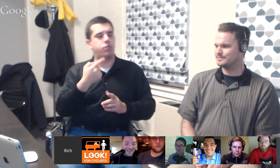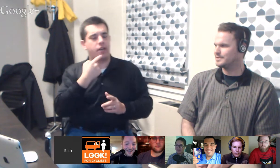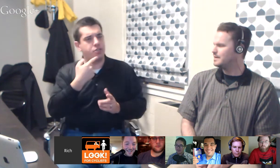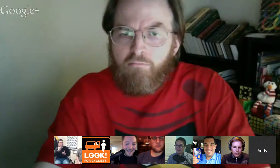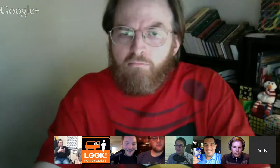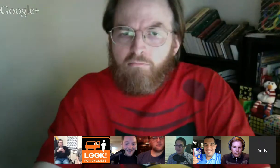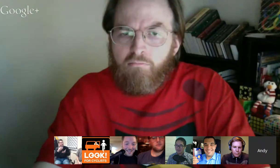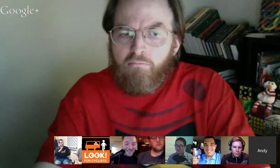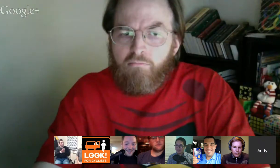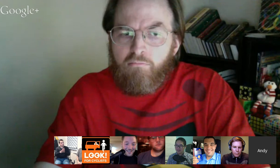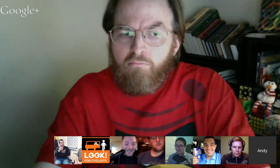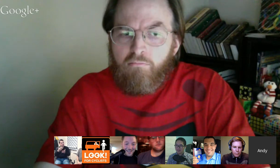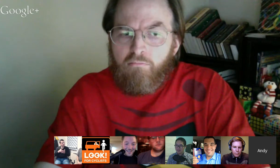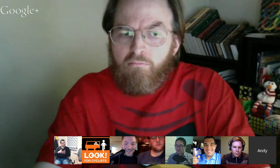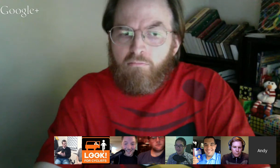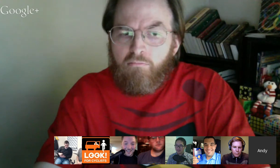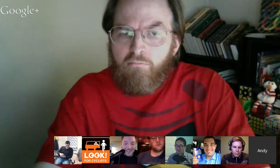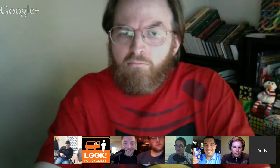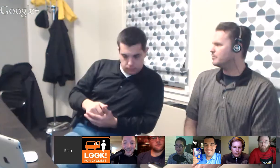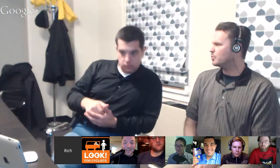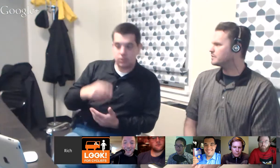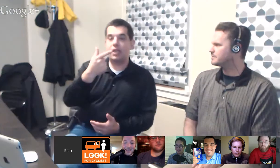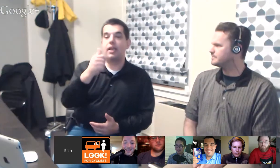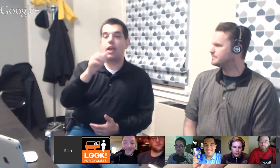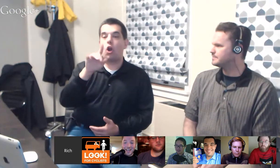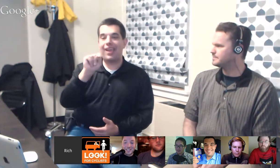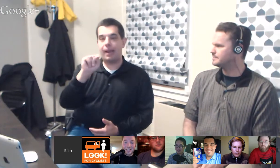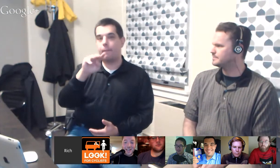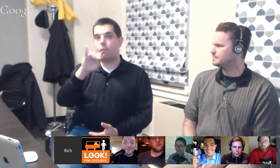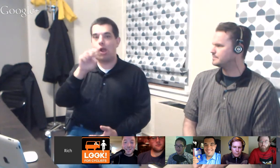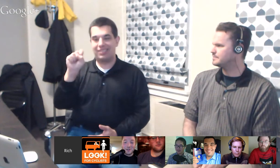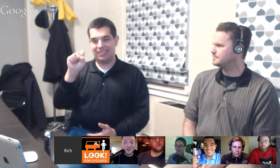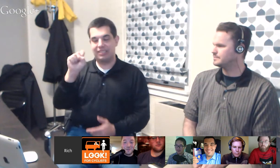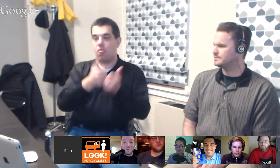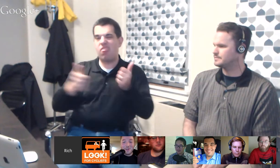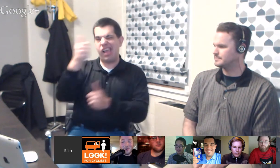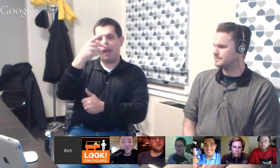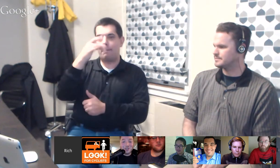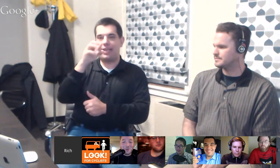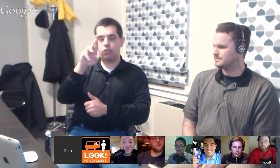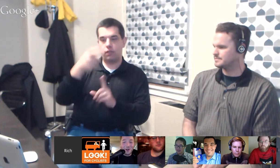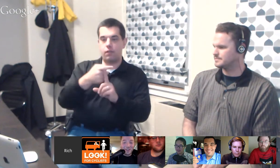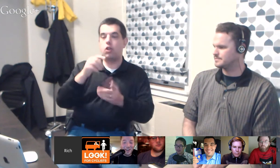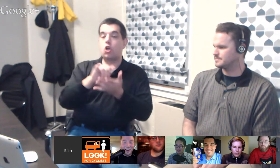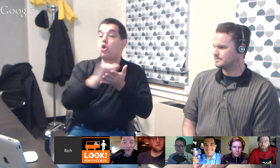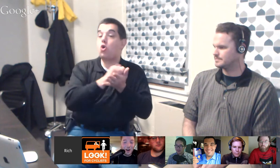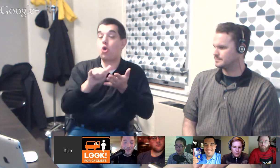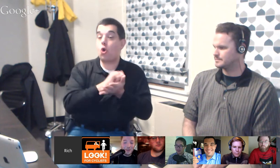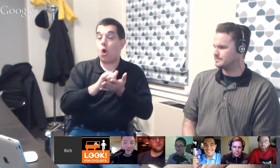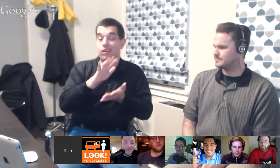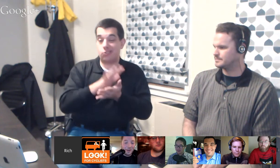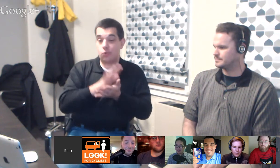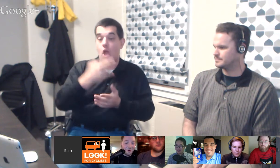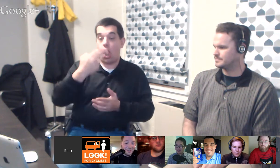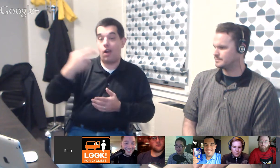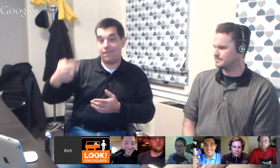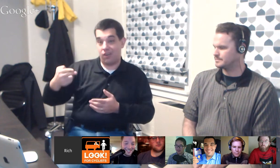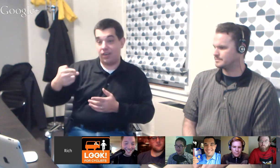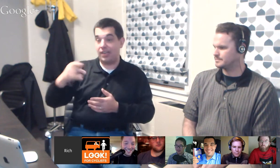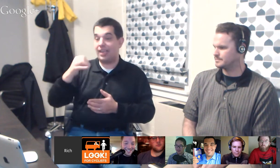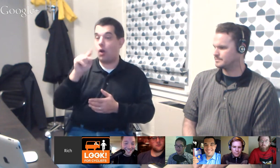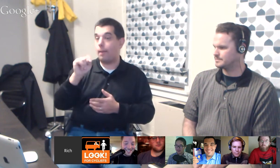I'm sorry, could you say the name of the school again? Garrett. Yeah. Yeah, it's the headmaster from the New York School of the Hard of Hearing, Garrett